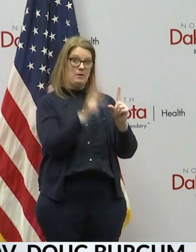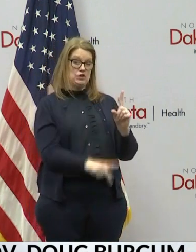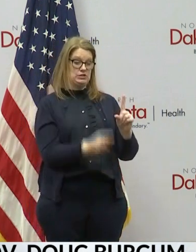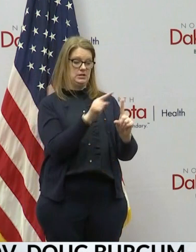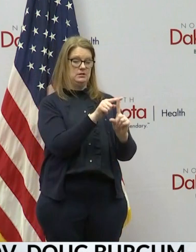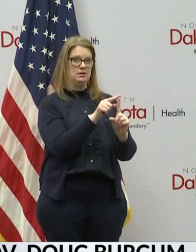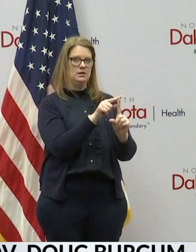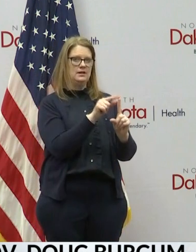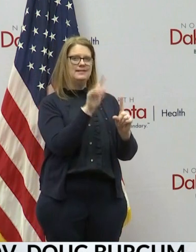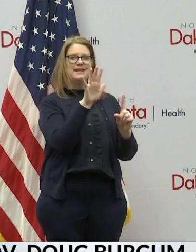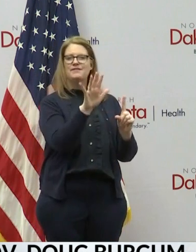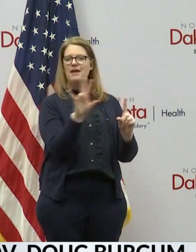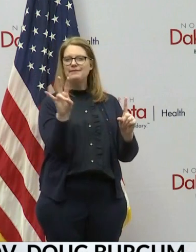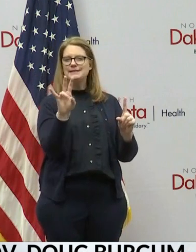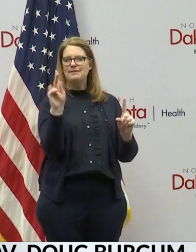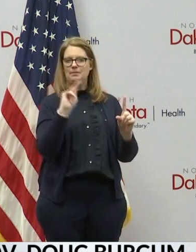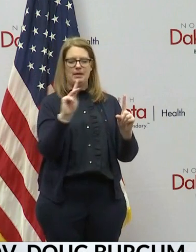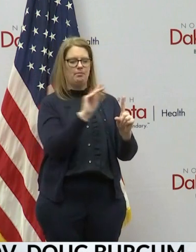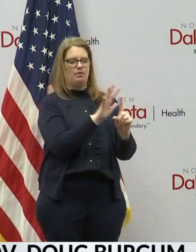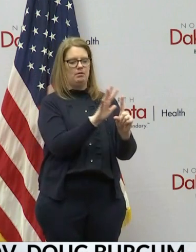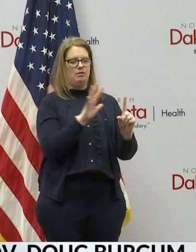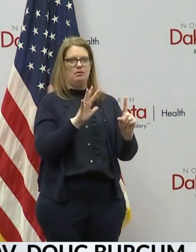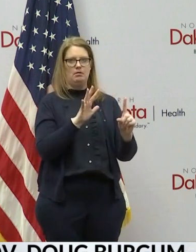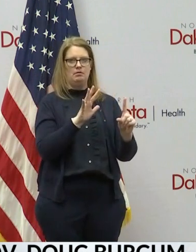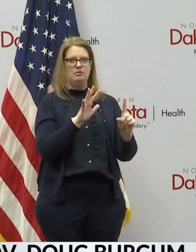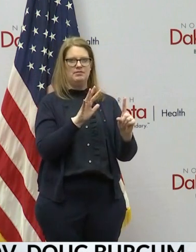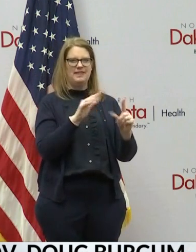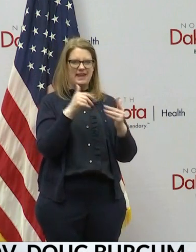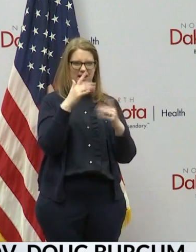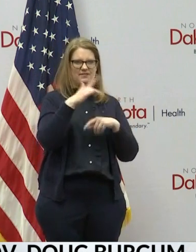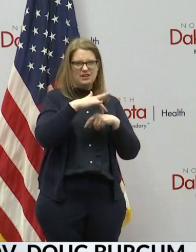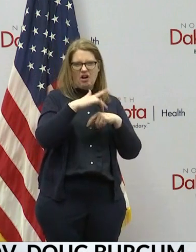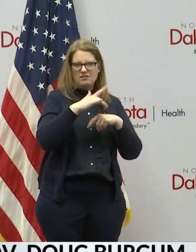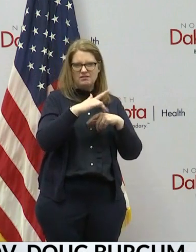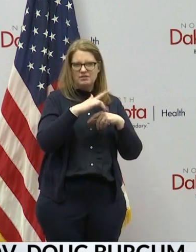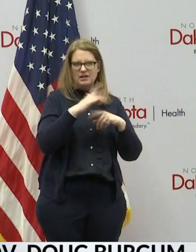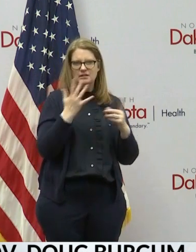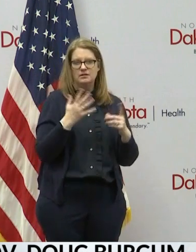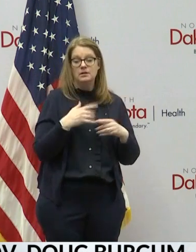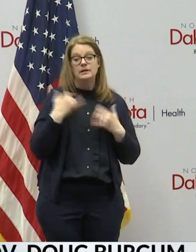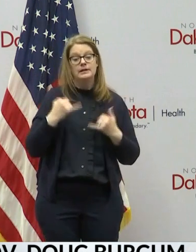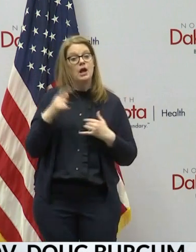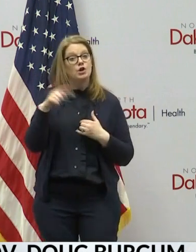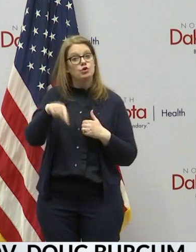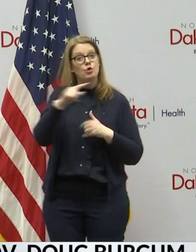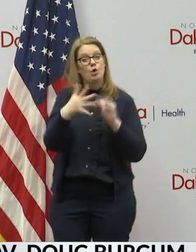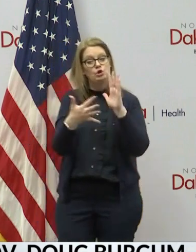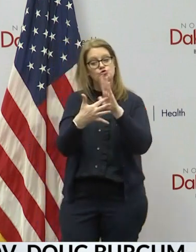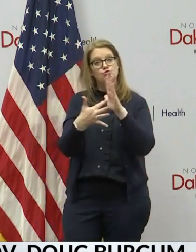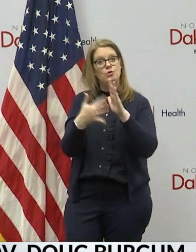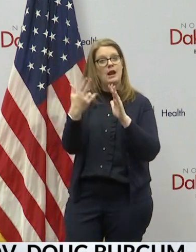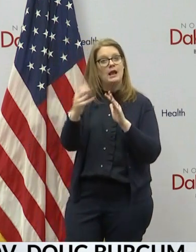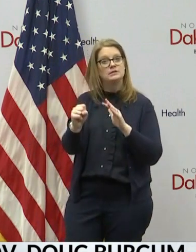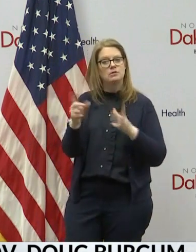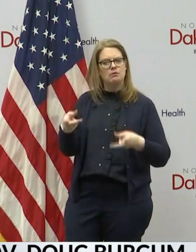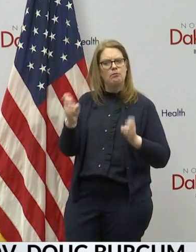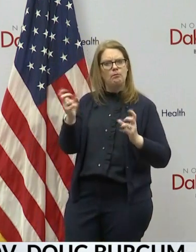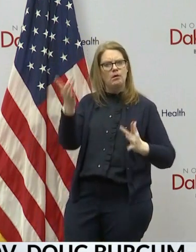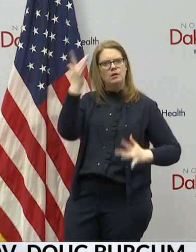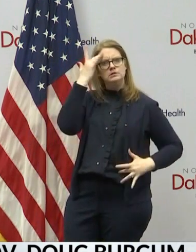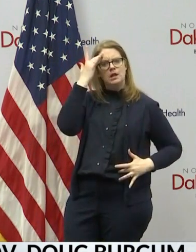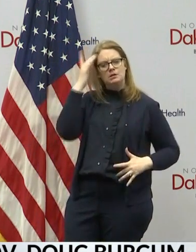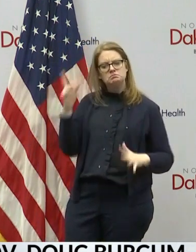close contact with that when we follow up with. Imagine that you're a junior in high school and you became ill and you